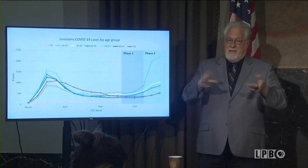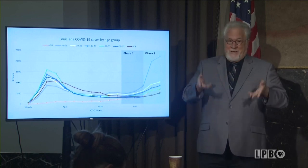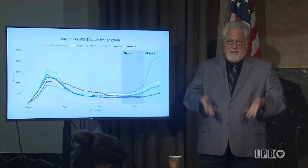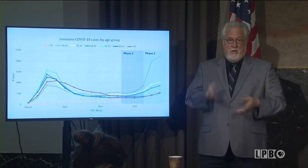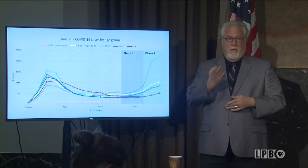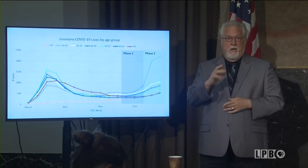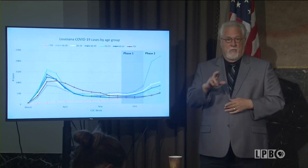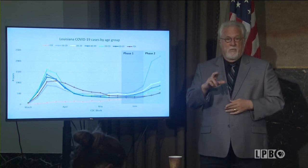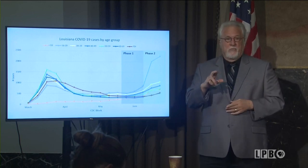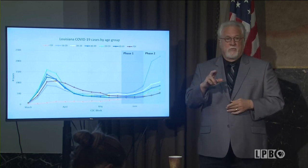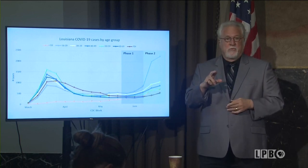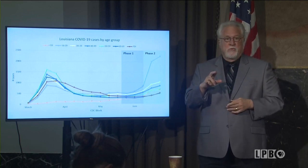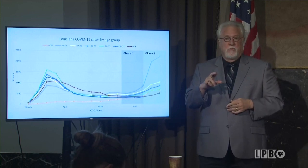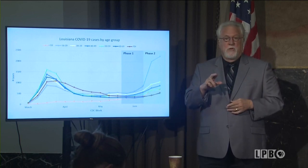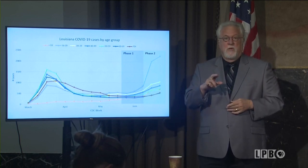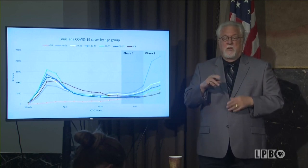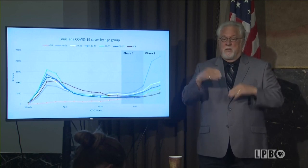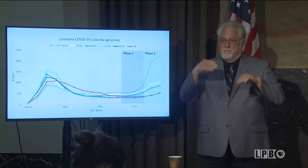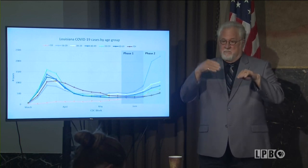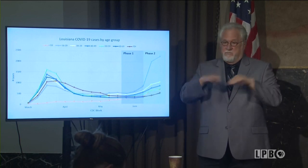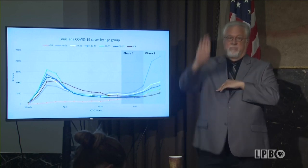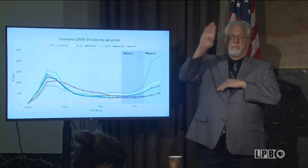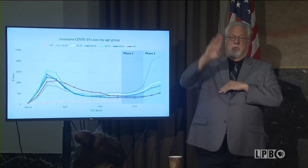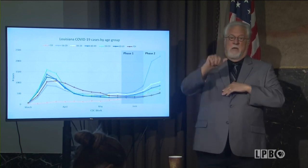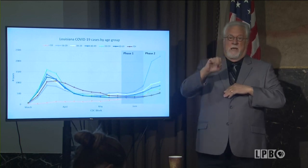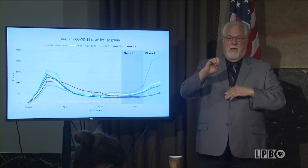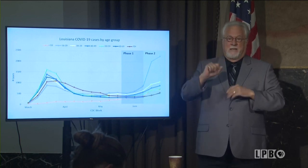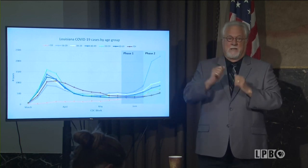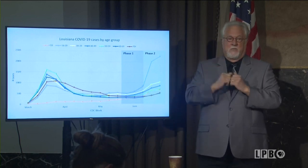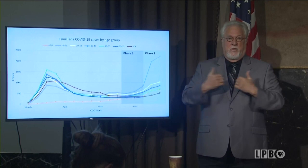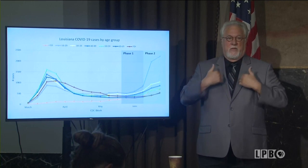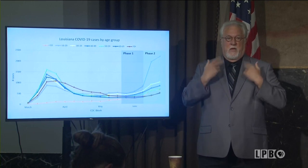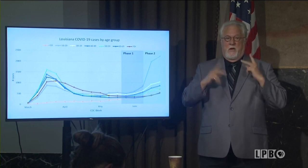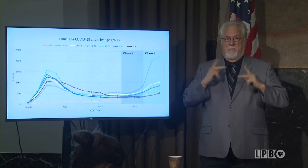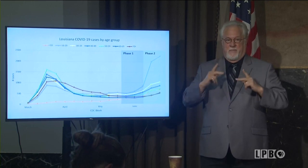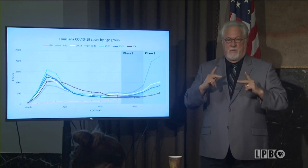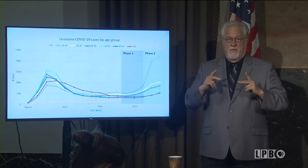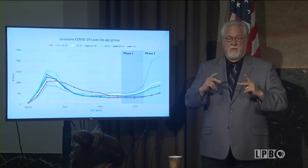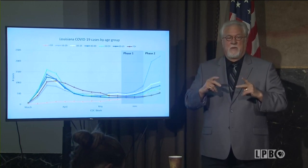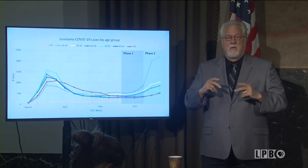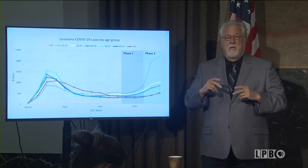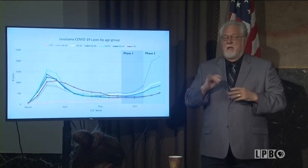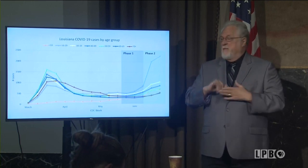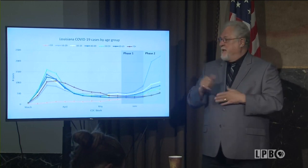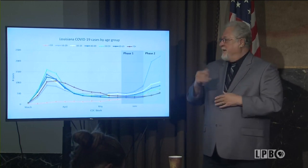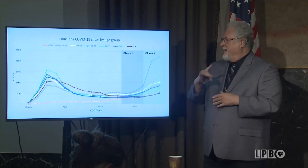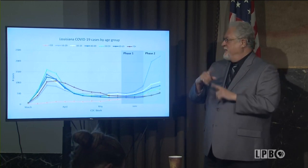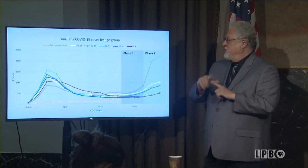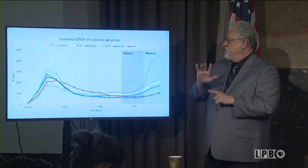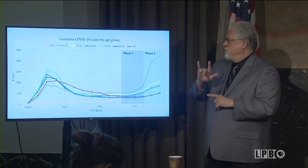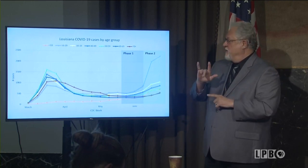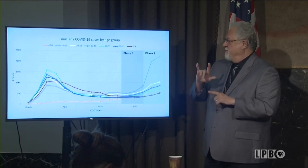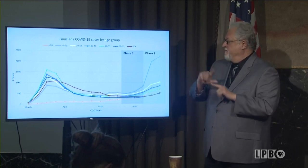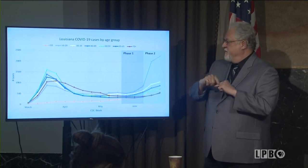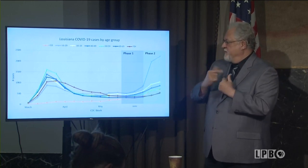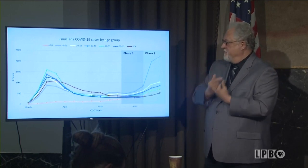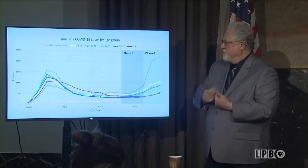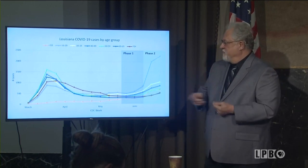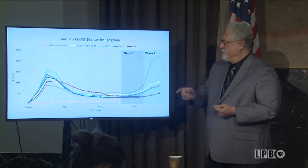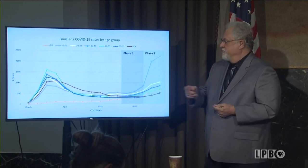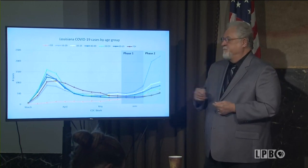in Baton Rouge, a really steep increase in cases with young people in that 18 to 25-year-old